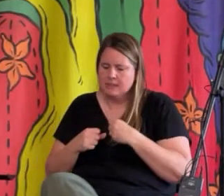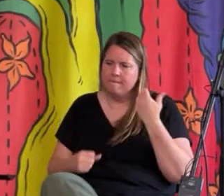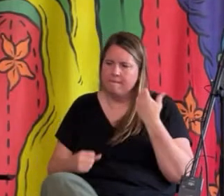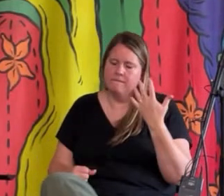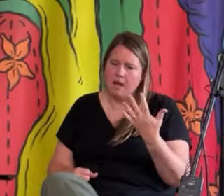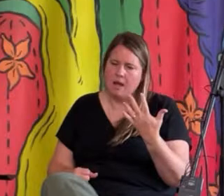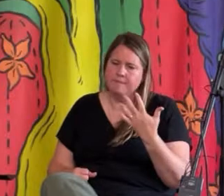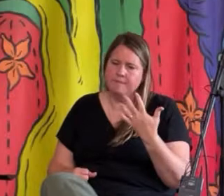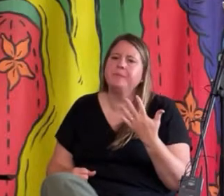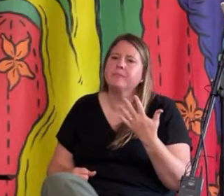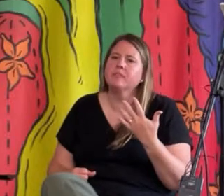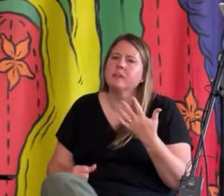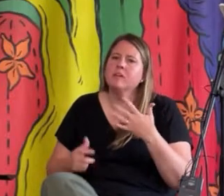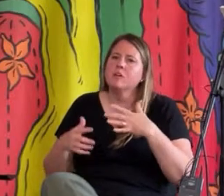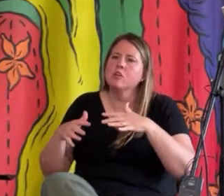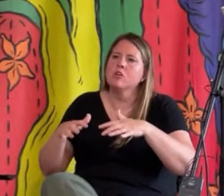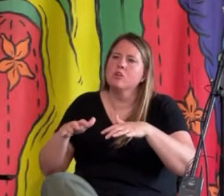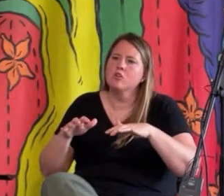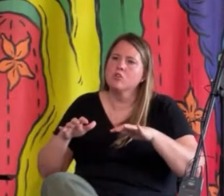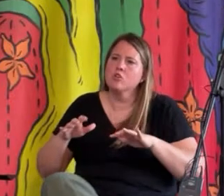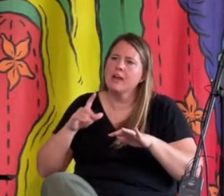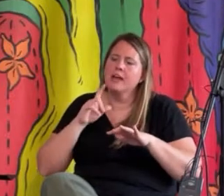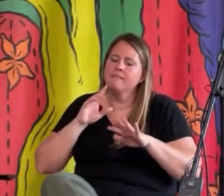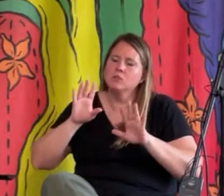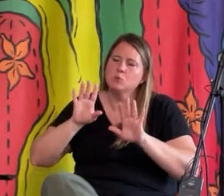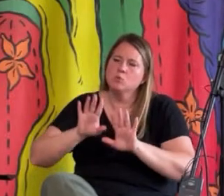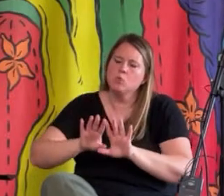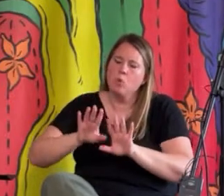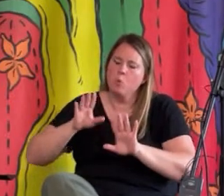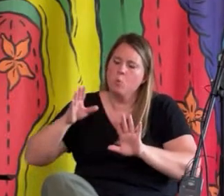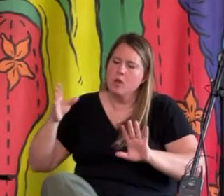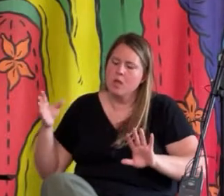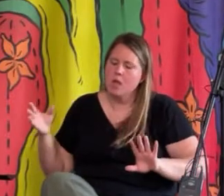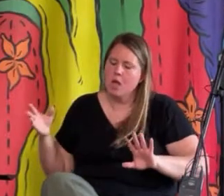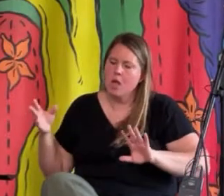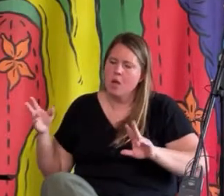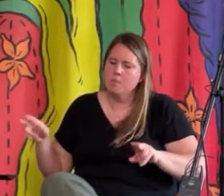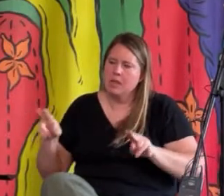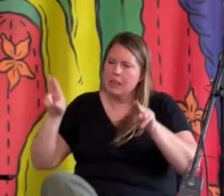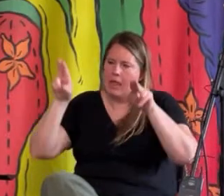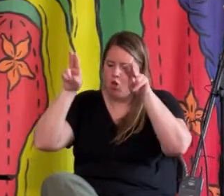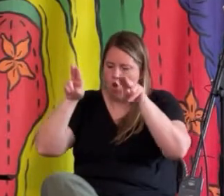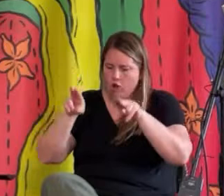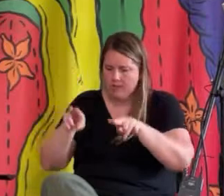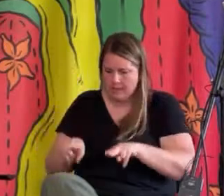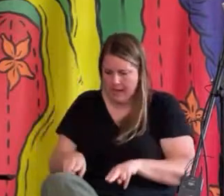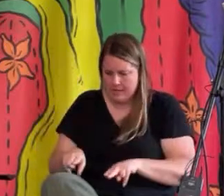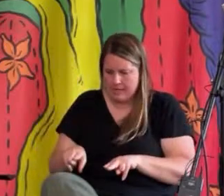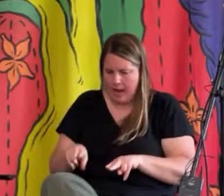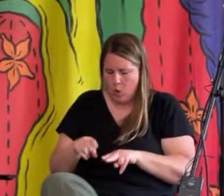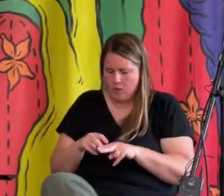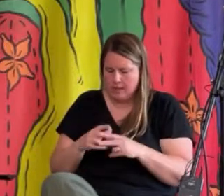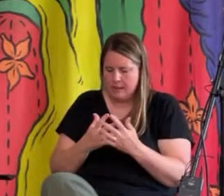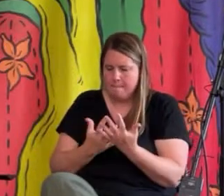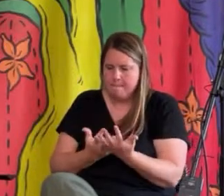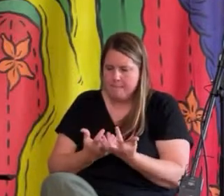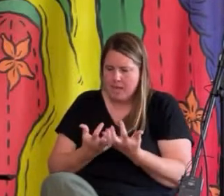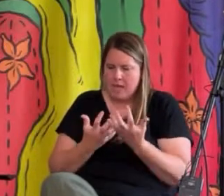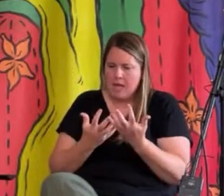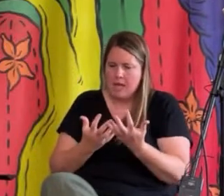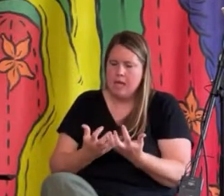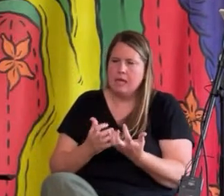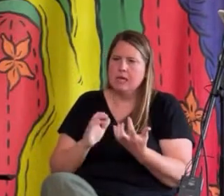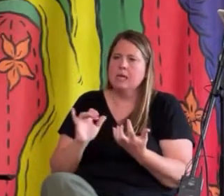Five, a grave is a door we open, lay our dead down in, begging like a